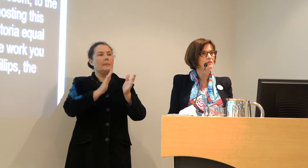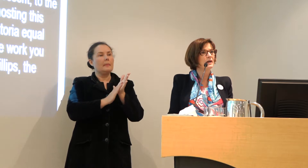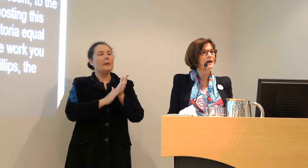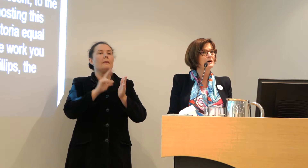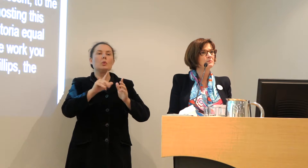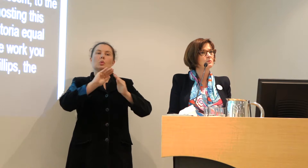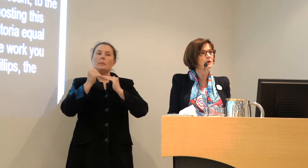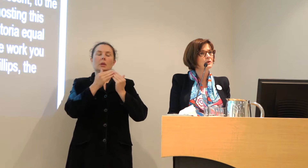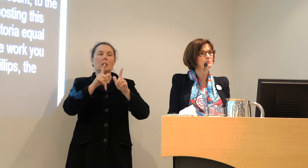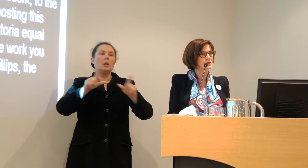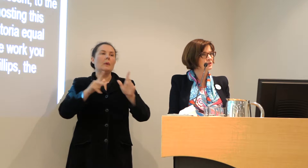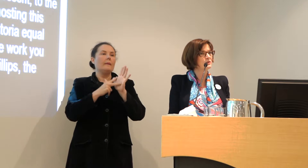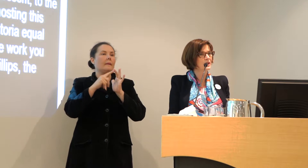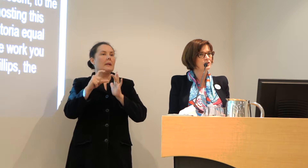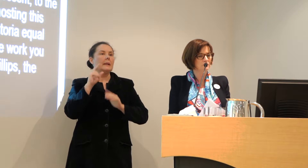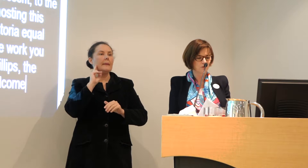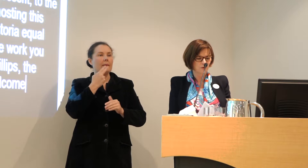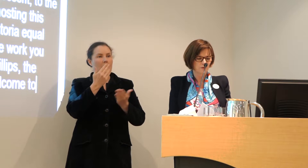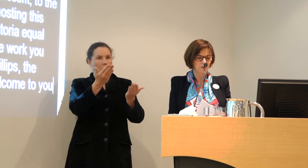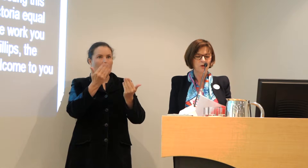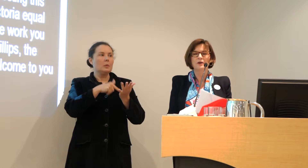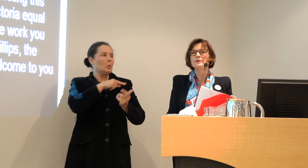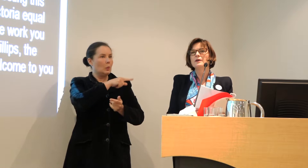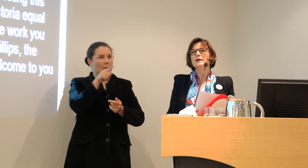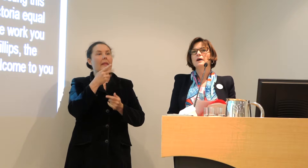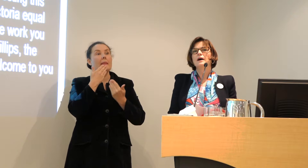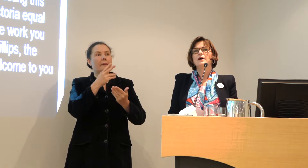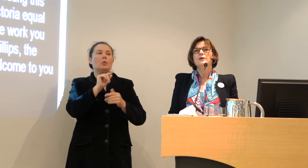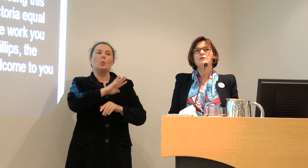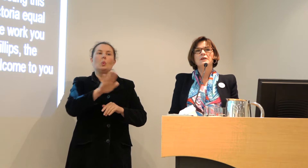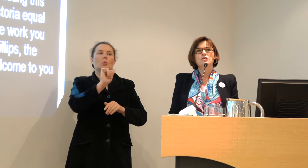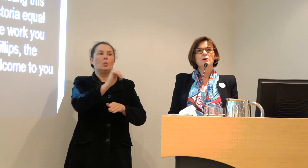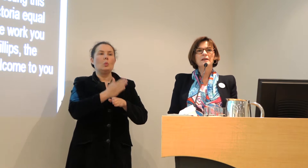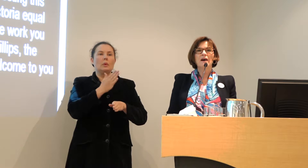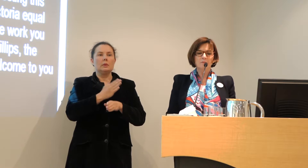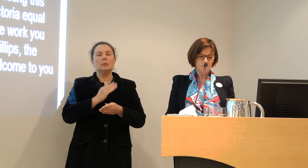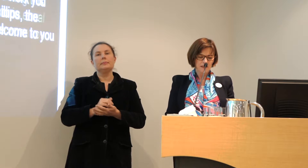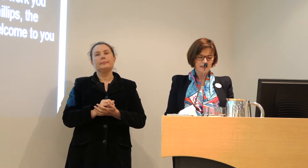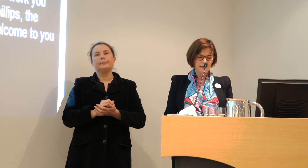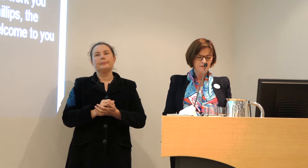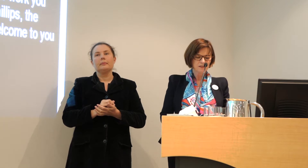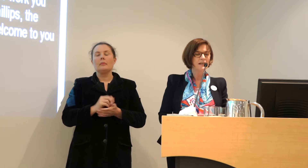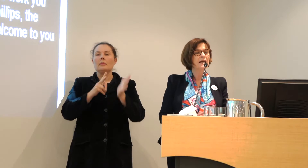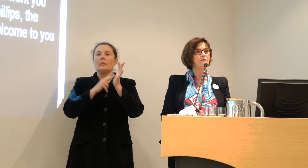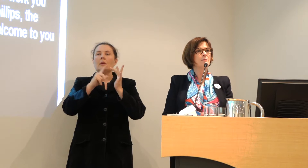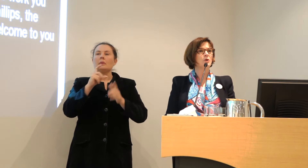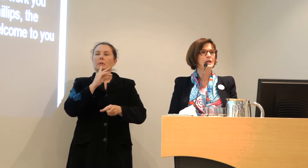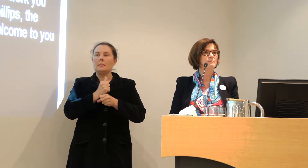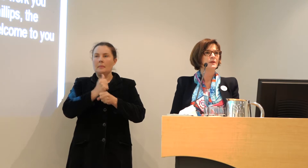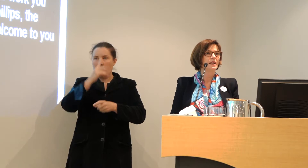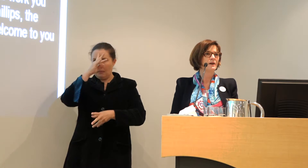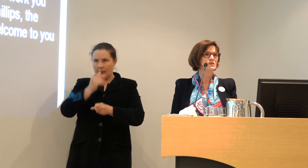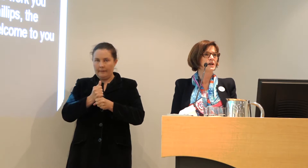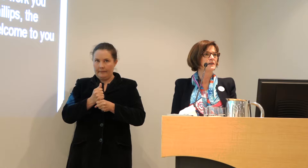Vicdeaf, welcome to you and thank you for all of your work. The Victorian Government believes that